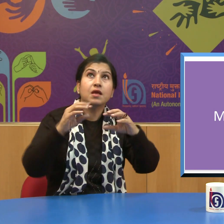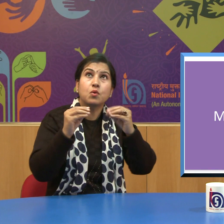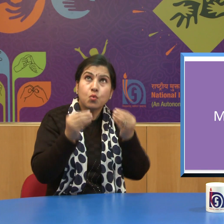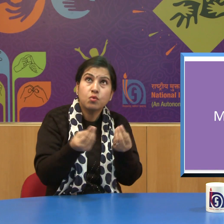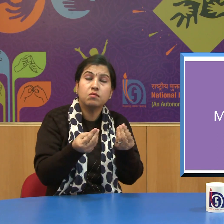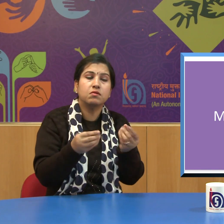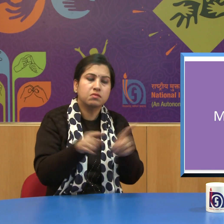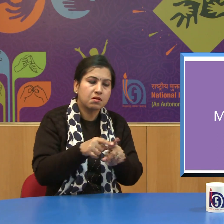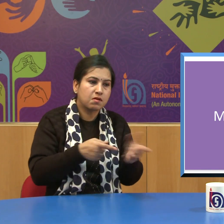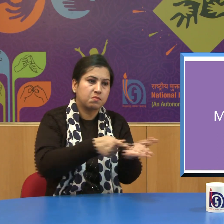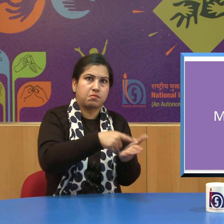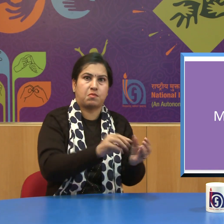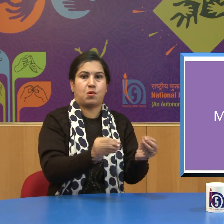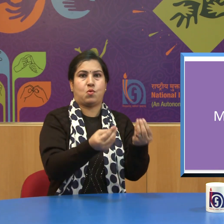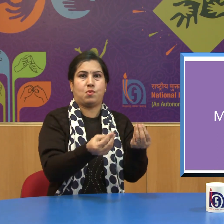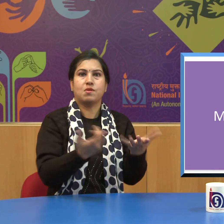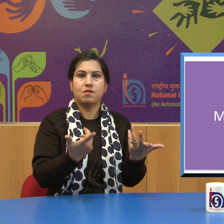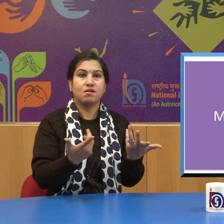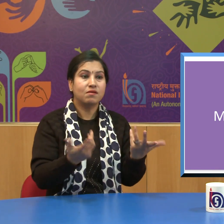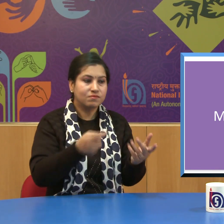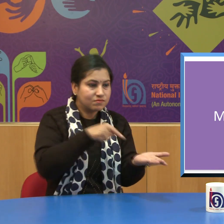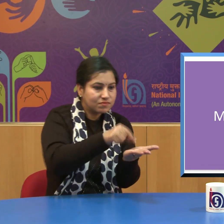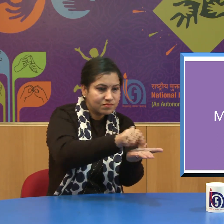for irrigation of their crops.